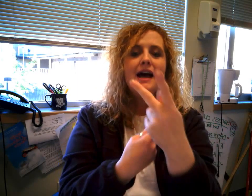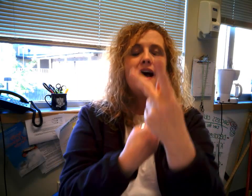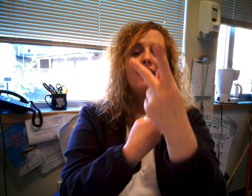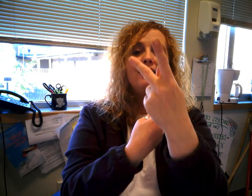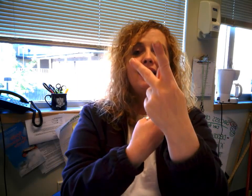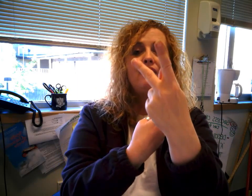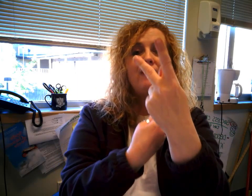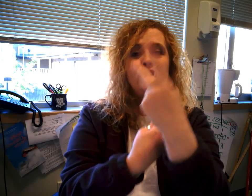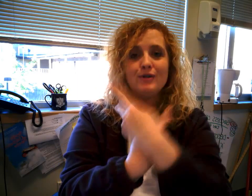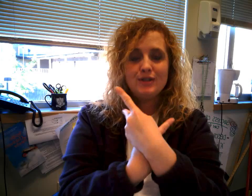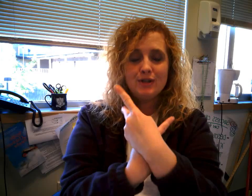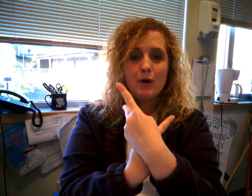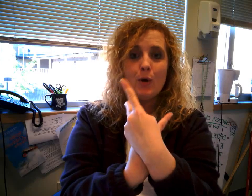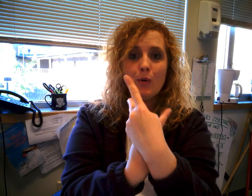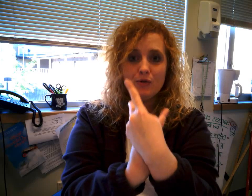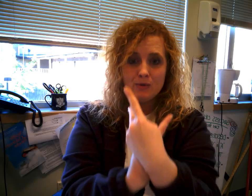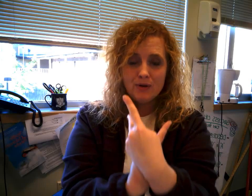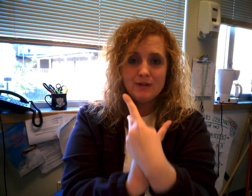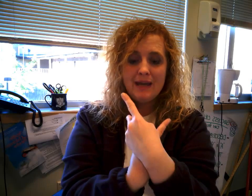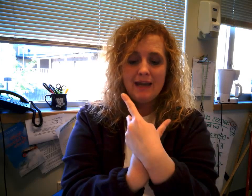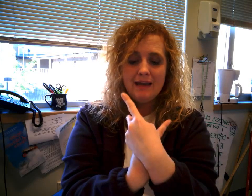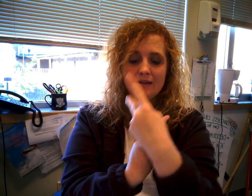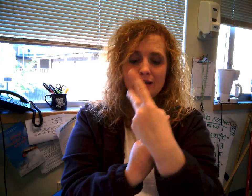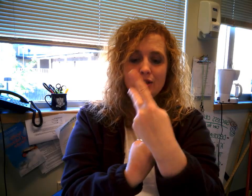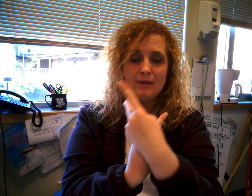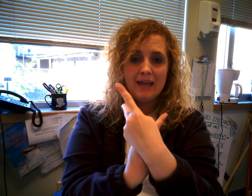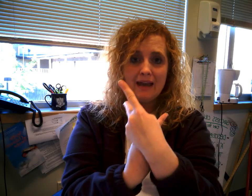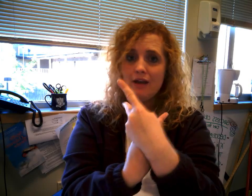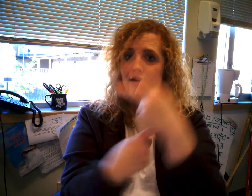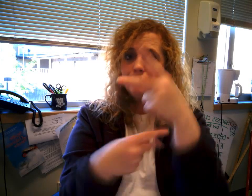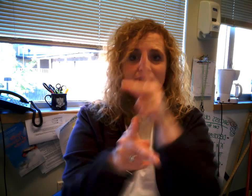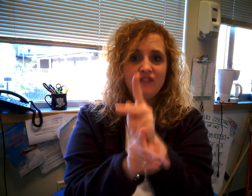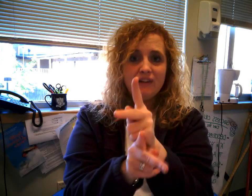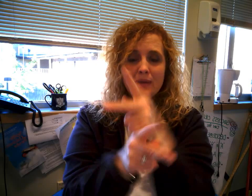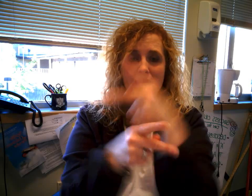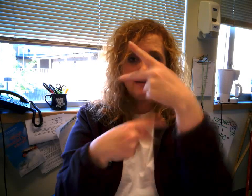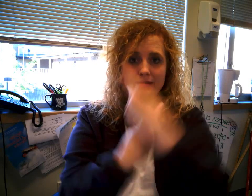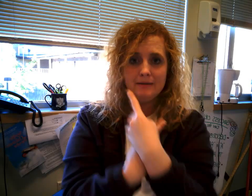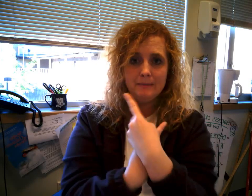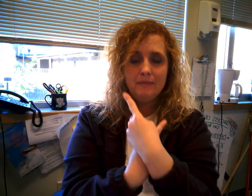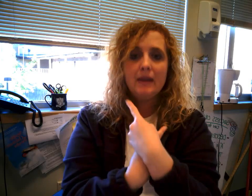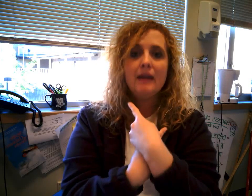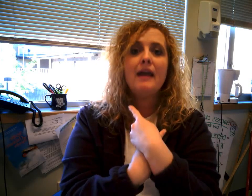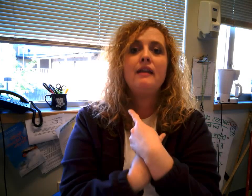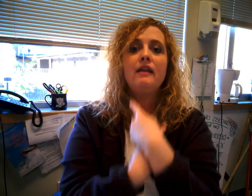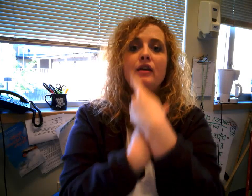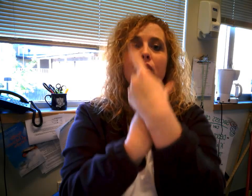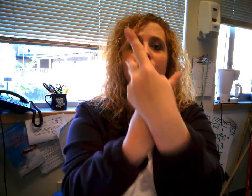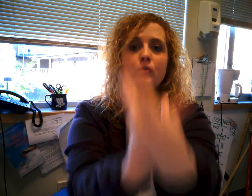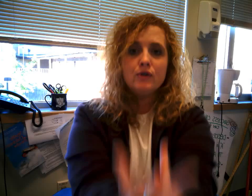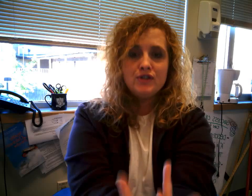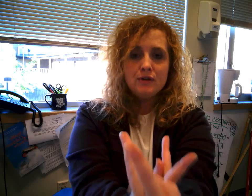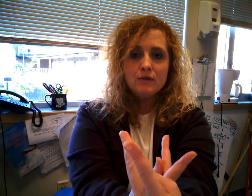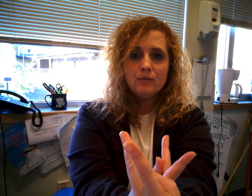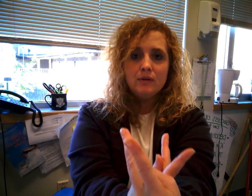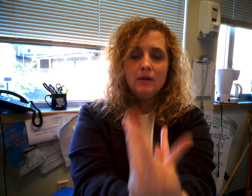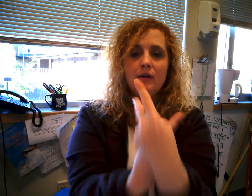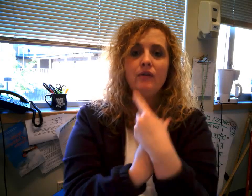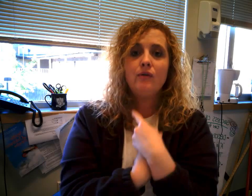Problem. I have a problem. The next one is try or tried with two T's. You could